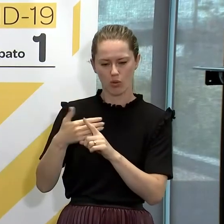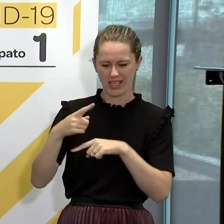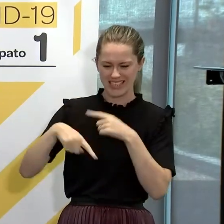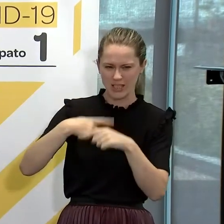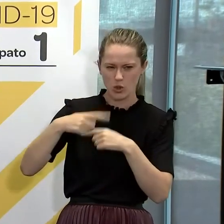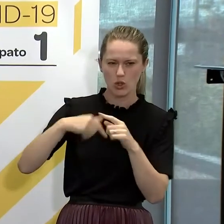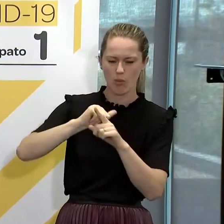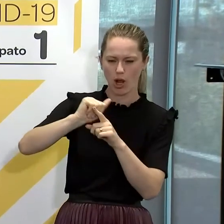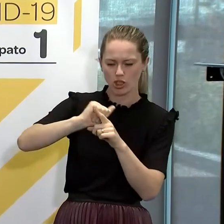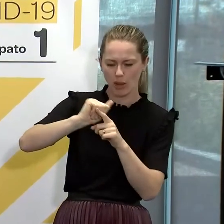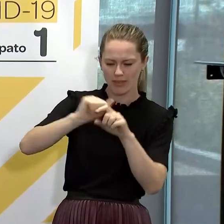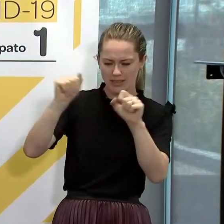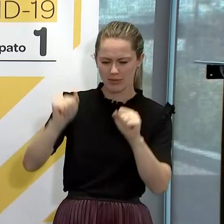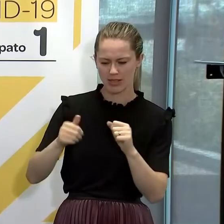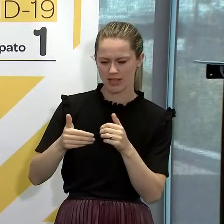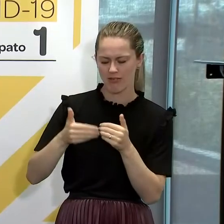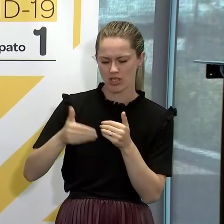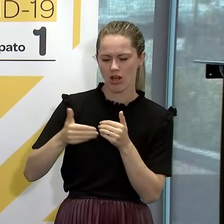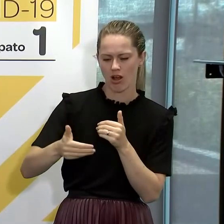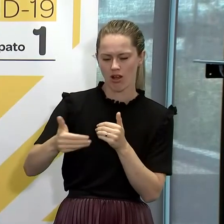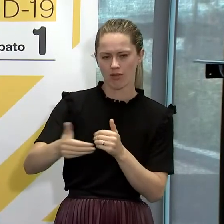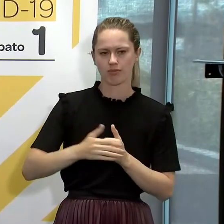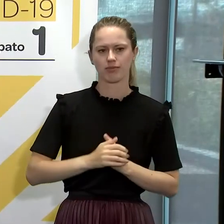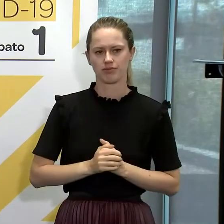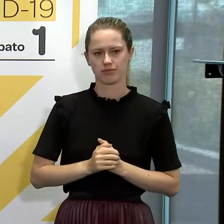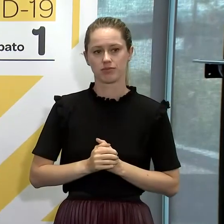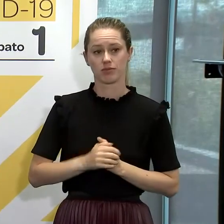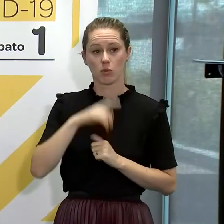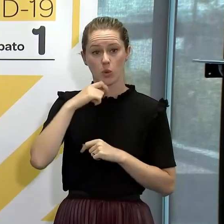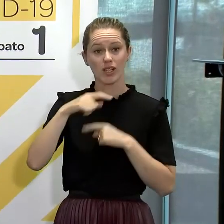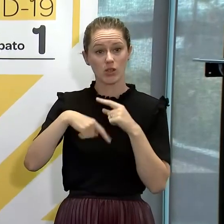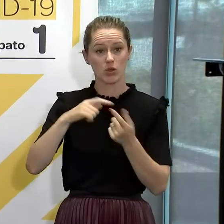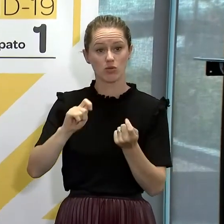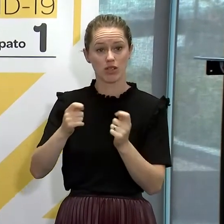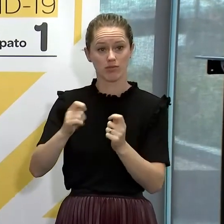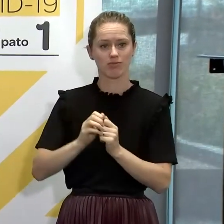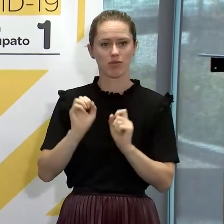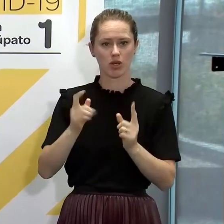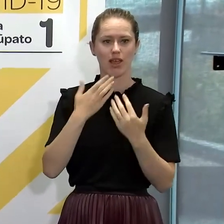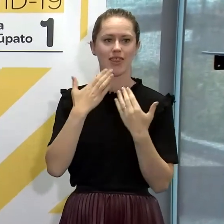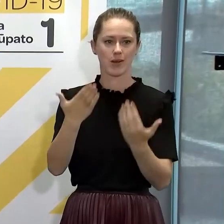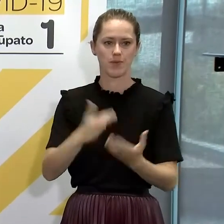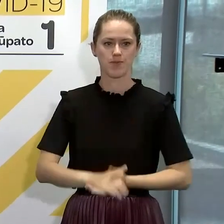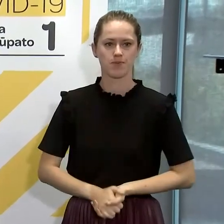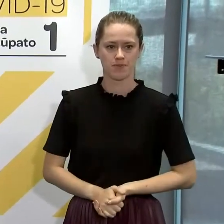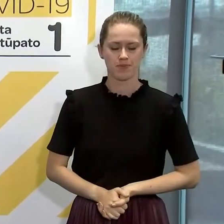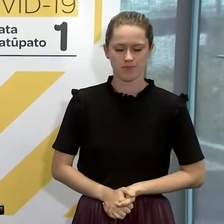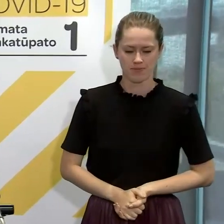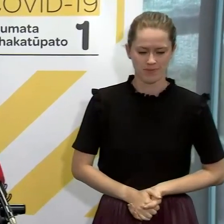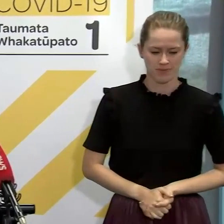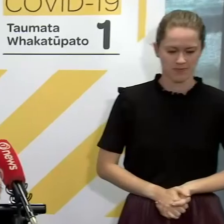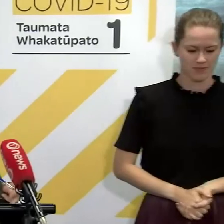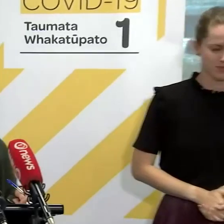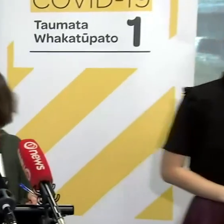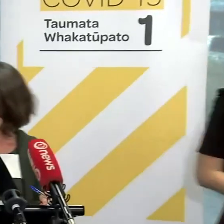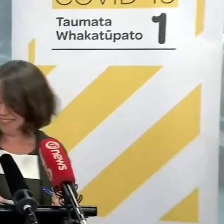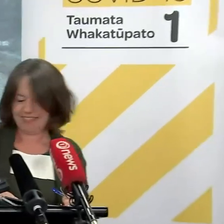them every single time we have an incident. And we'll continue to do that. So thank you very much. Thank you.